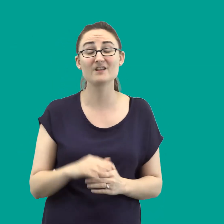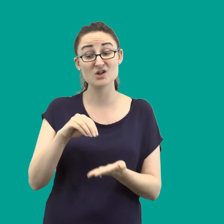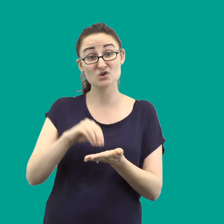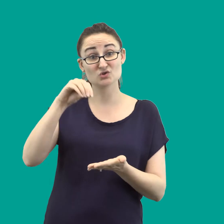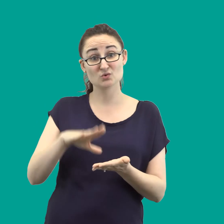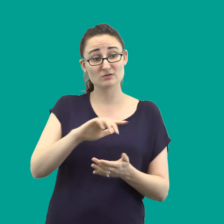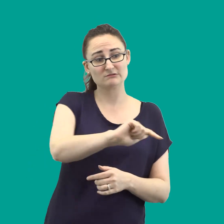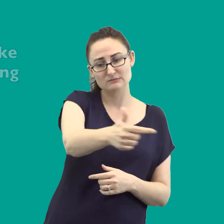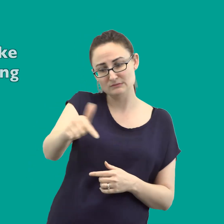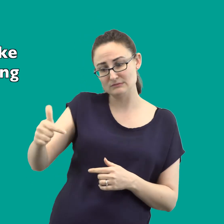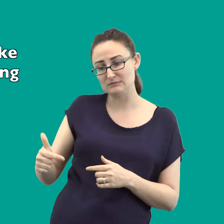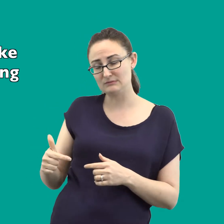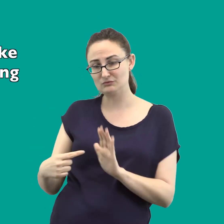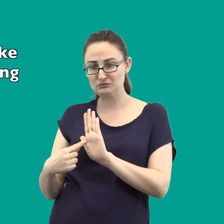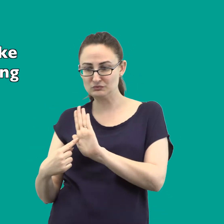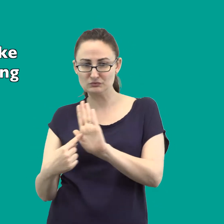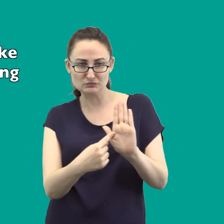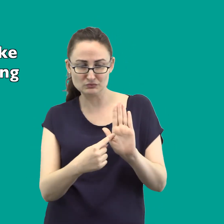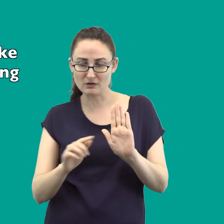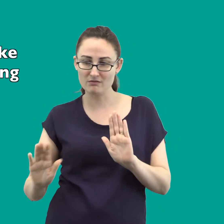Students take turns showing their drawing to each other.